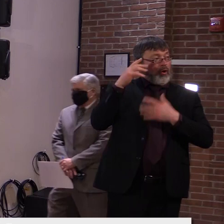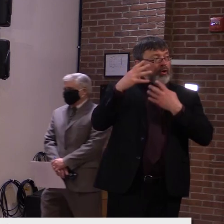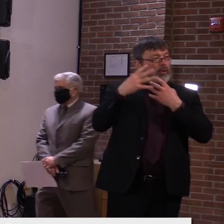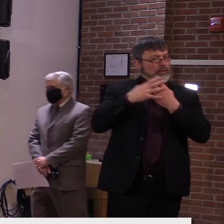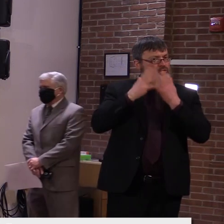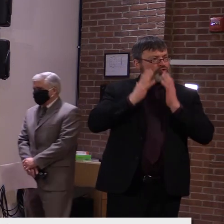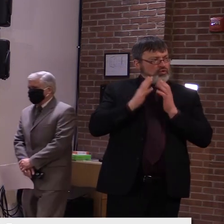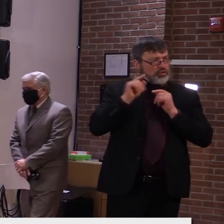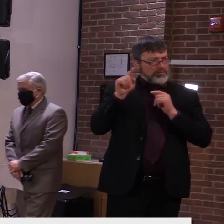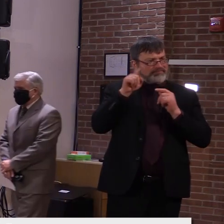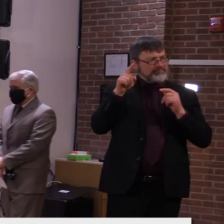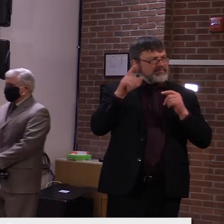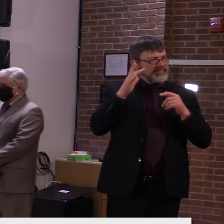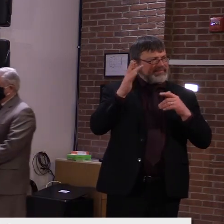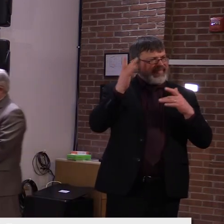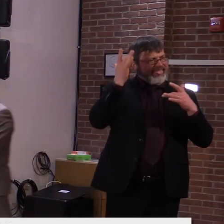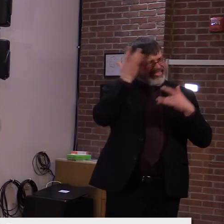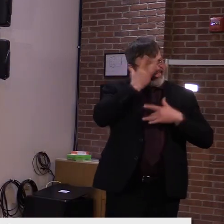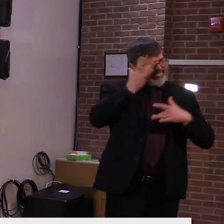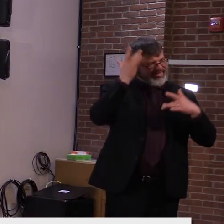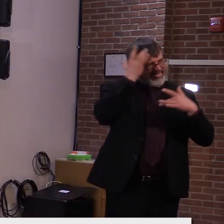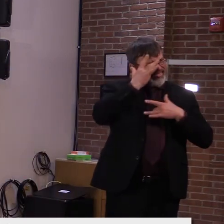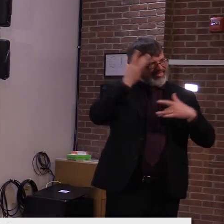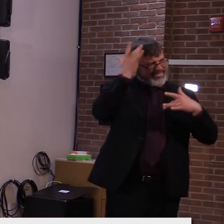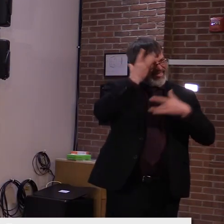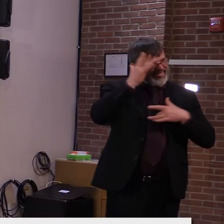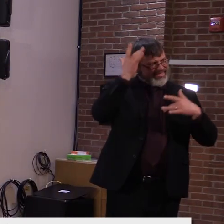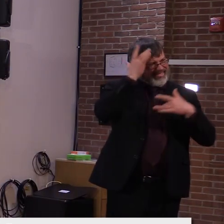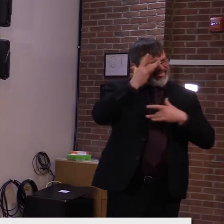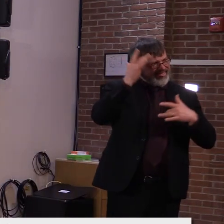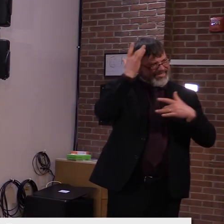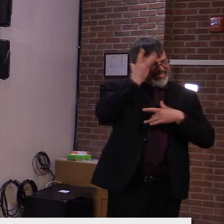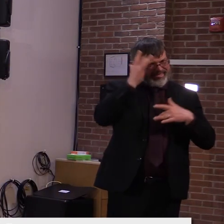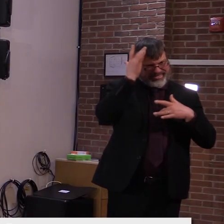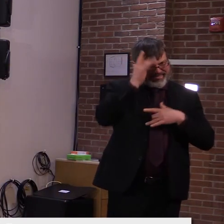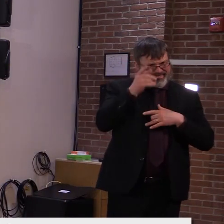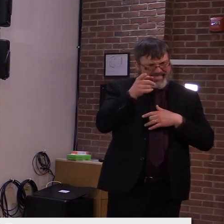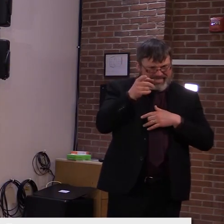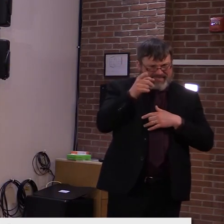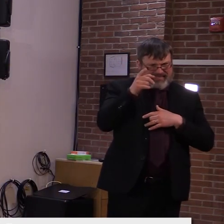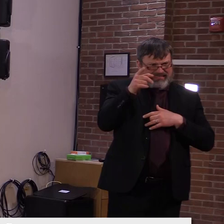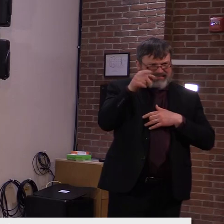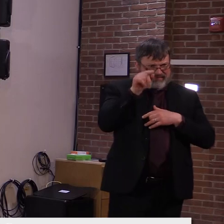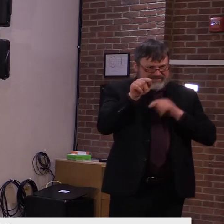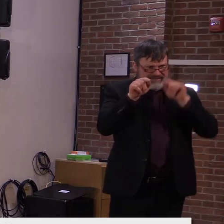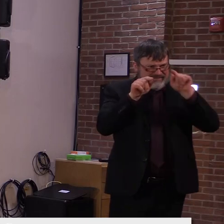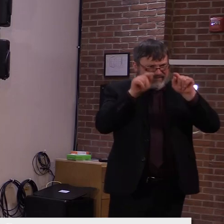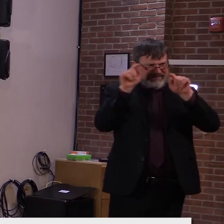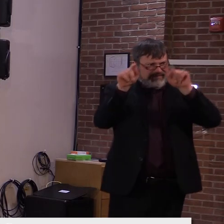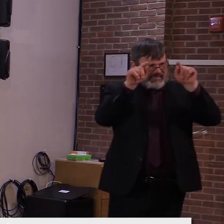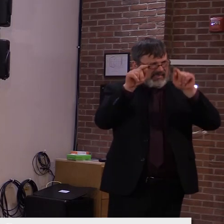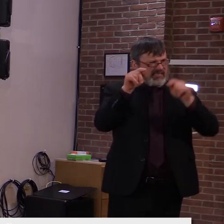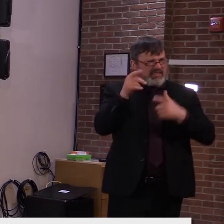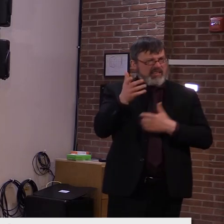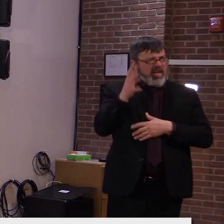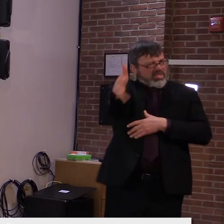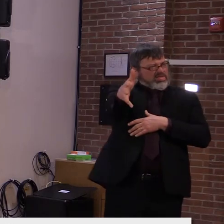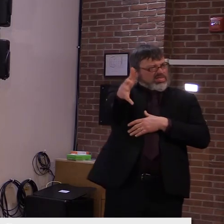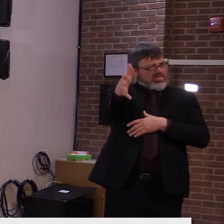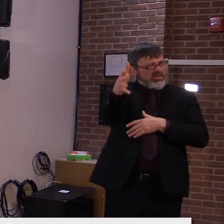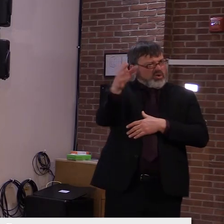COVID-19 the same standard for admitting inmates to a hospital, such as temperature, high temperatures, and oxygen